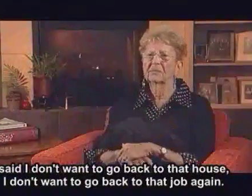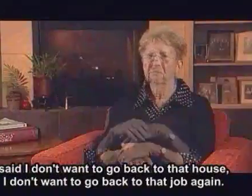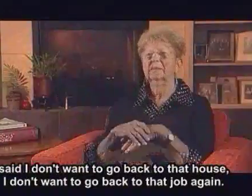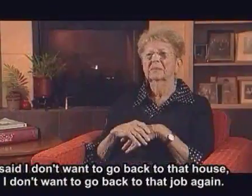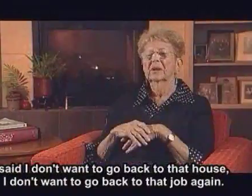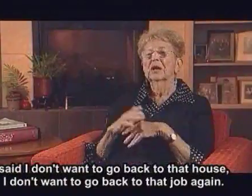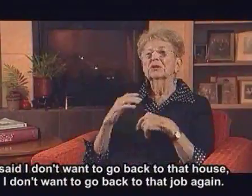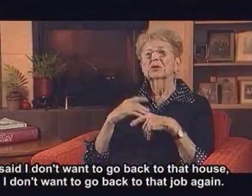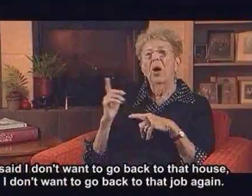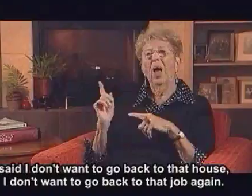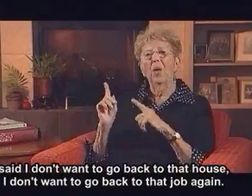again."